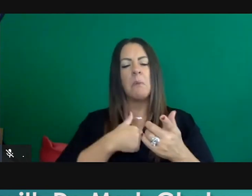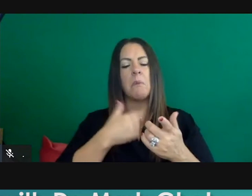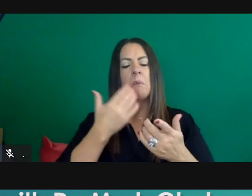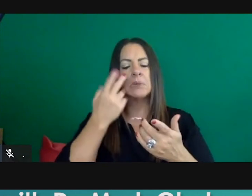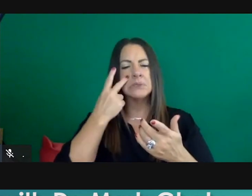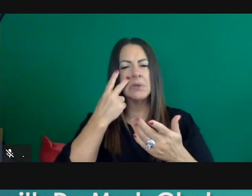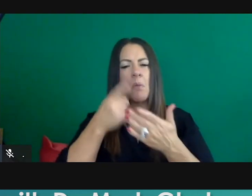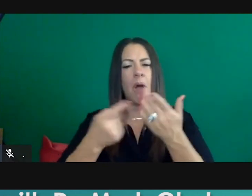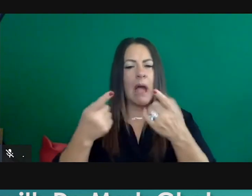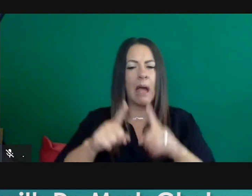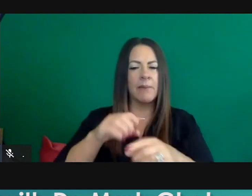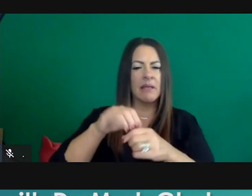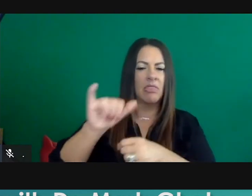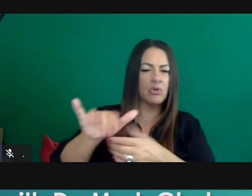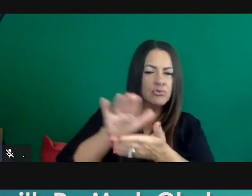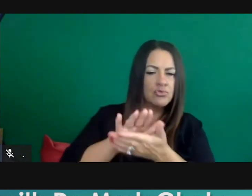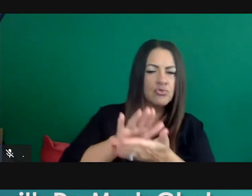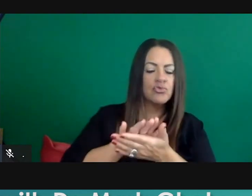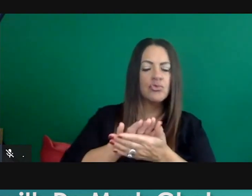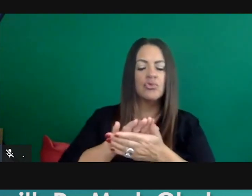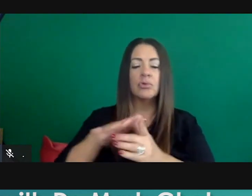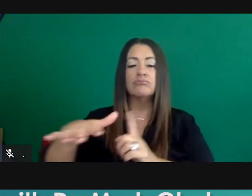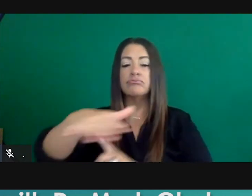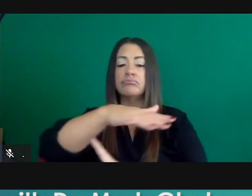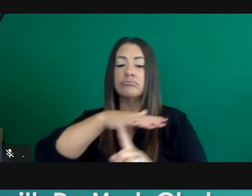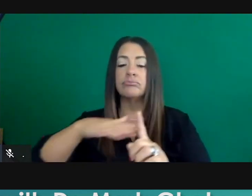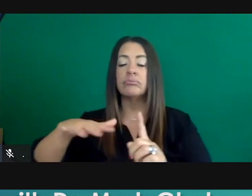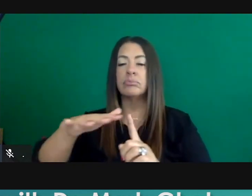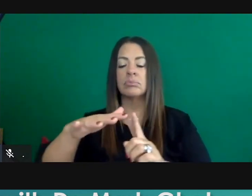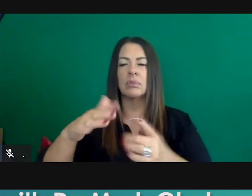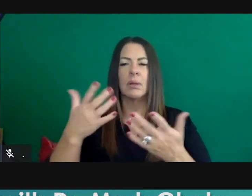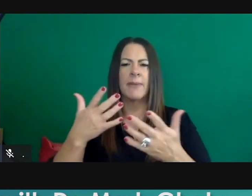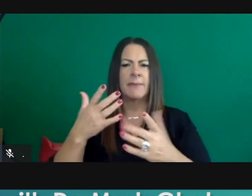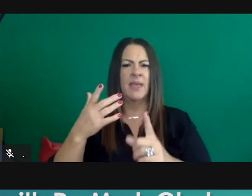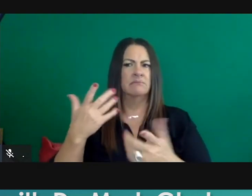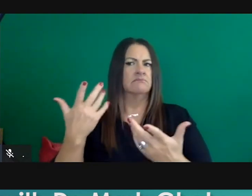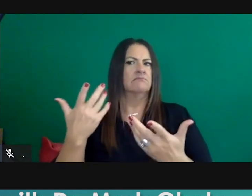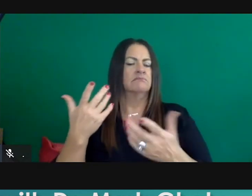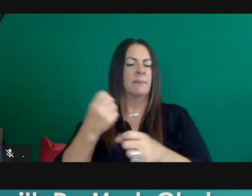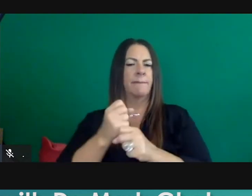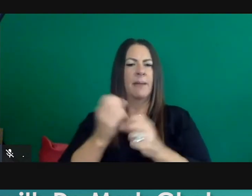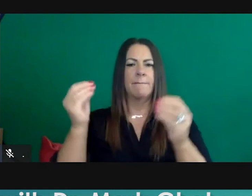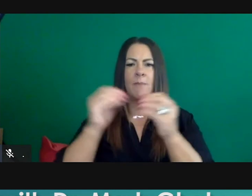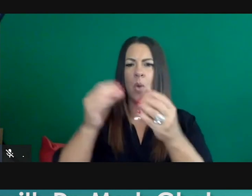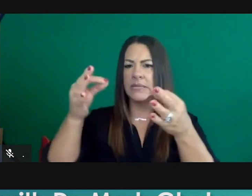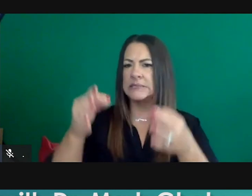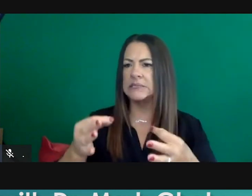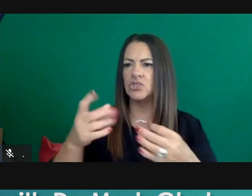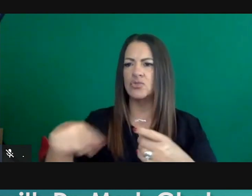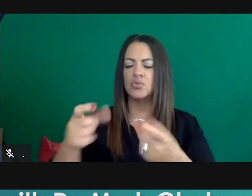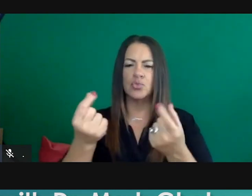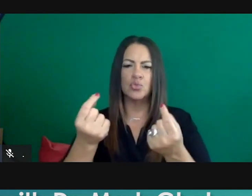individuals in a school, but in the school community, that might trigger some decisions about specific